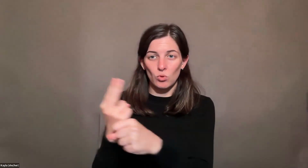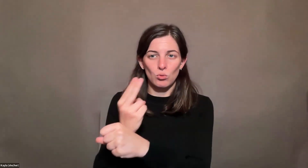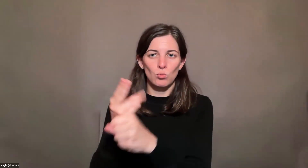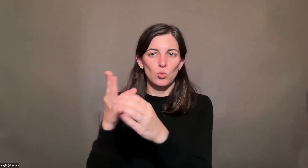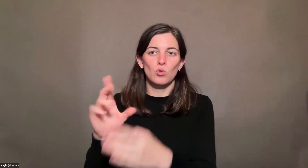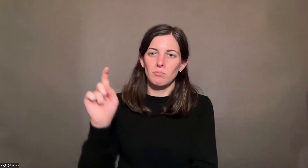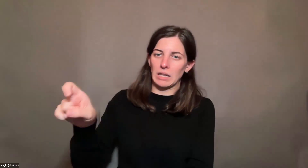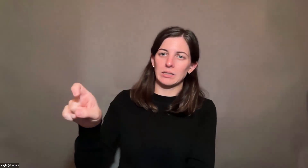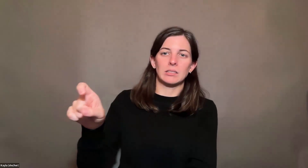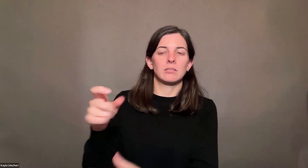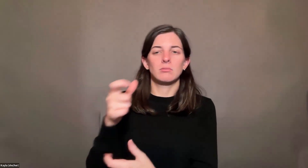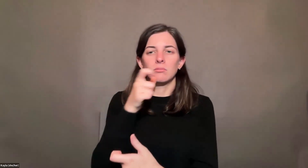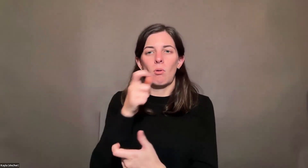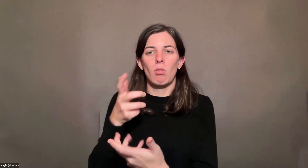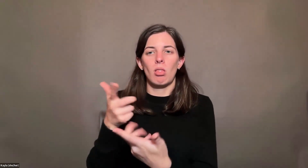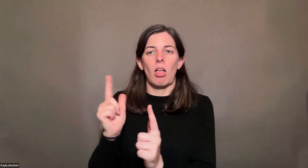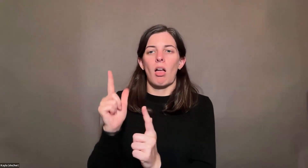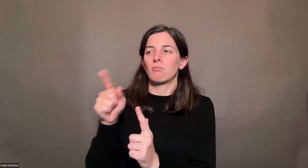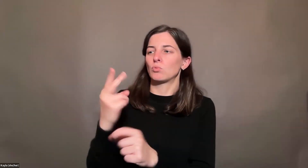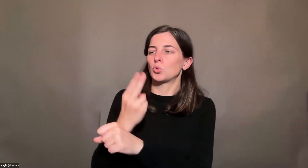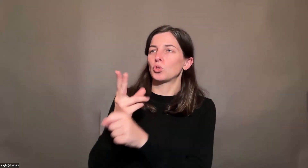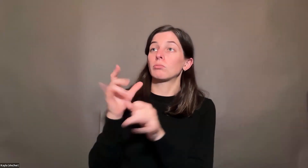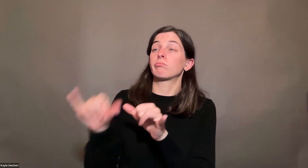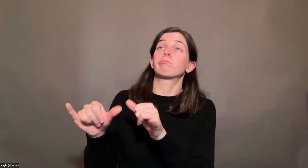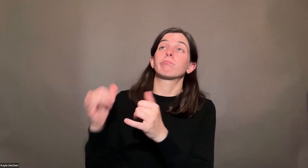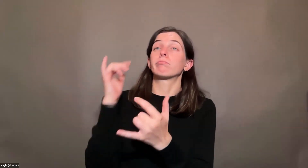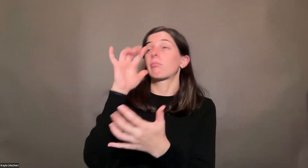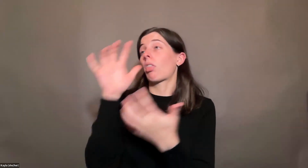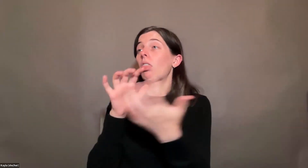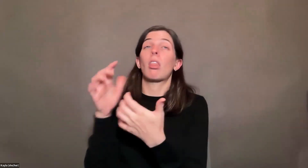leave the user confused. And then screen reader text.